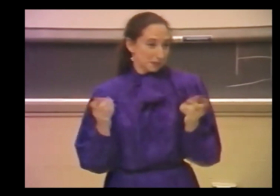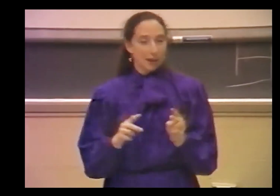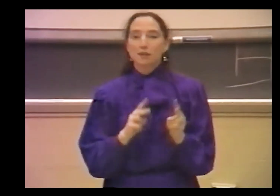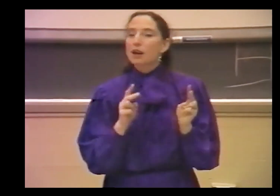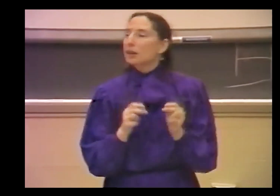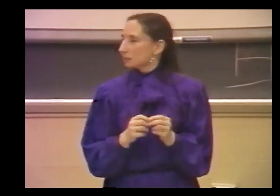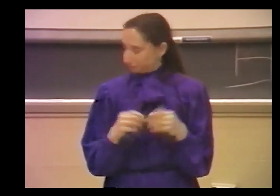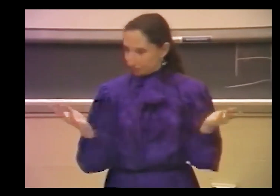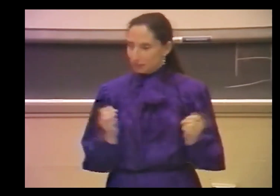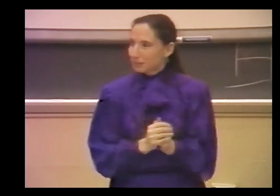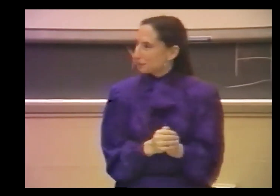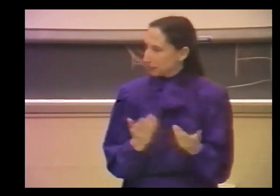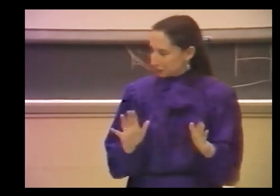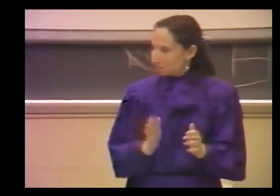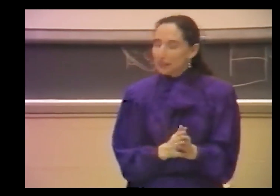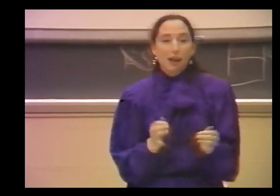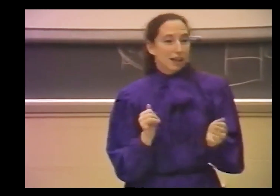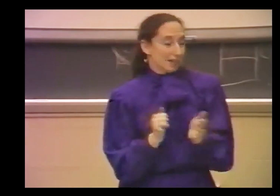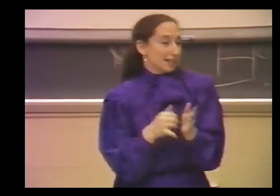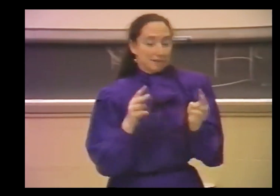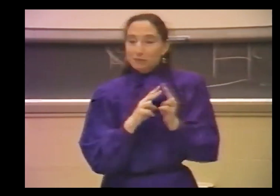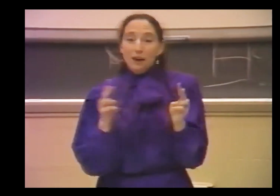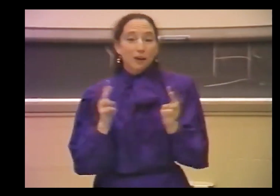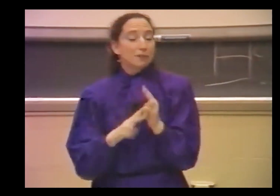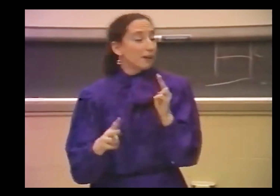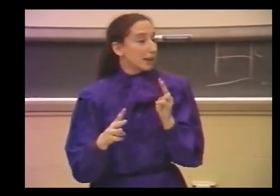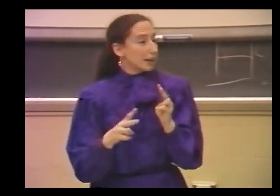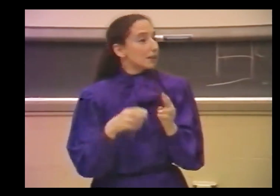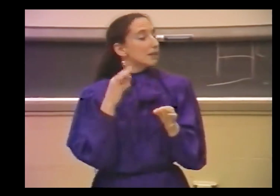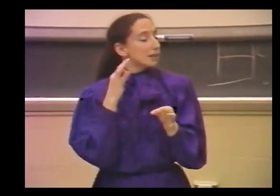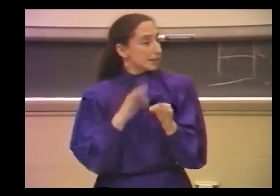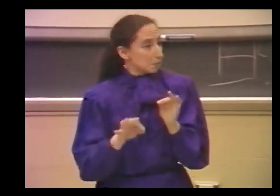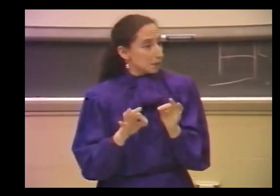Okay. Finished. That's very, very simple